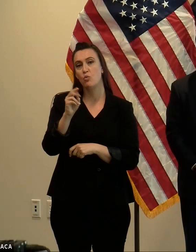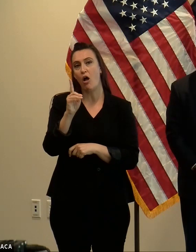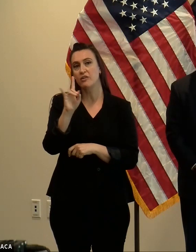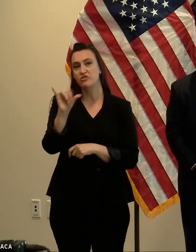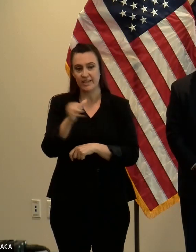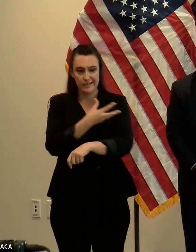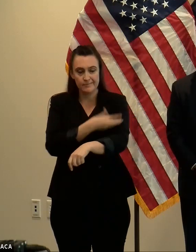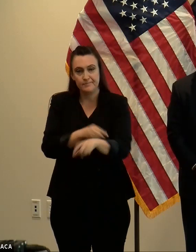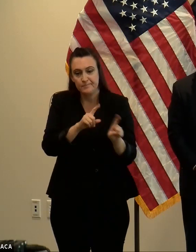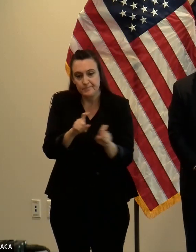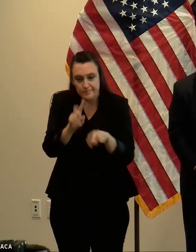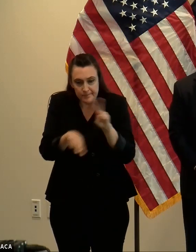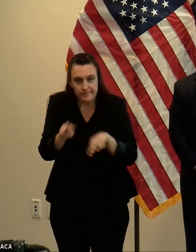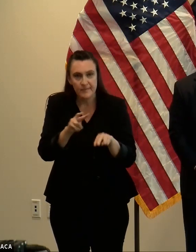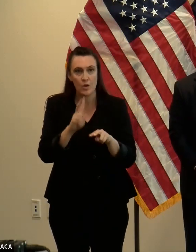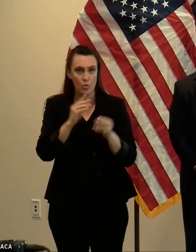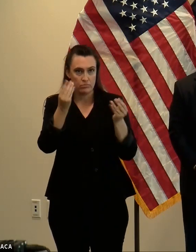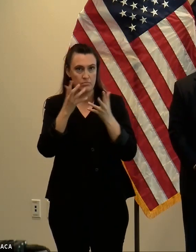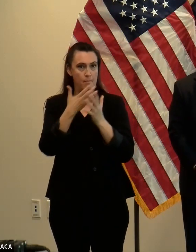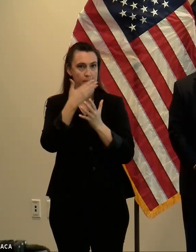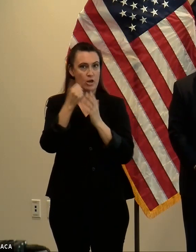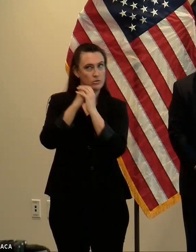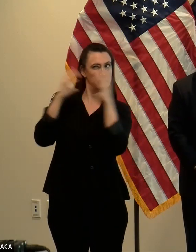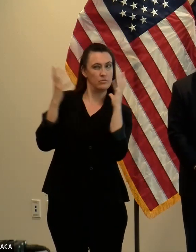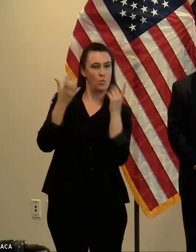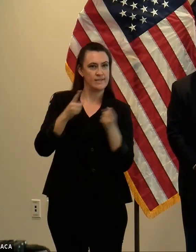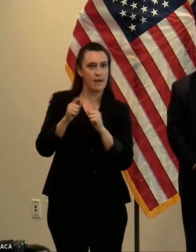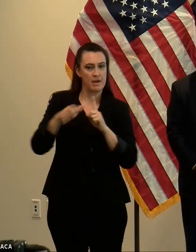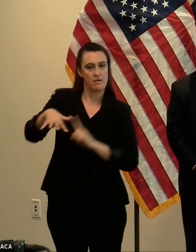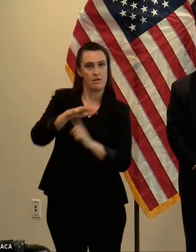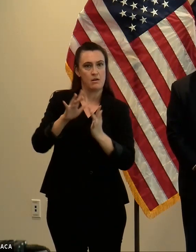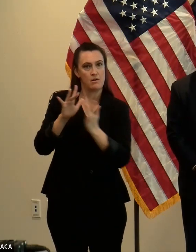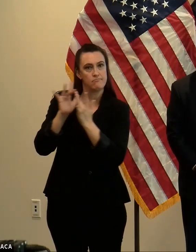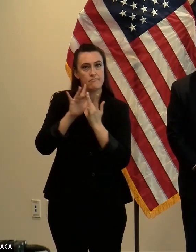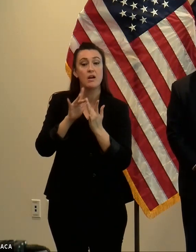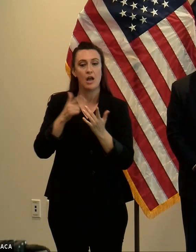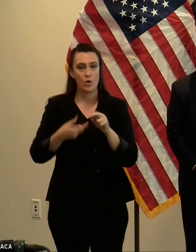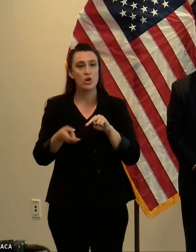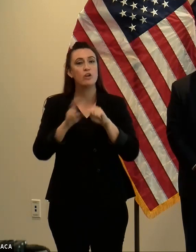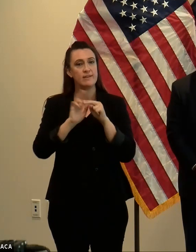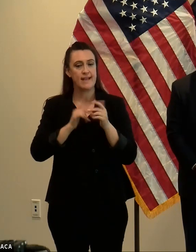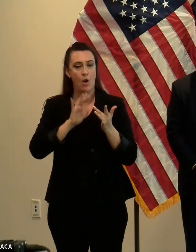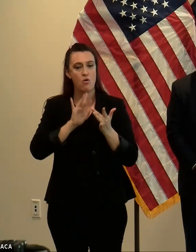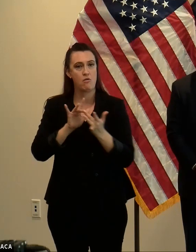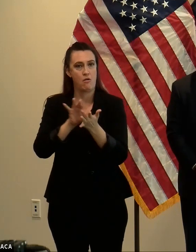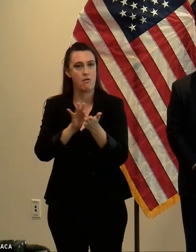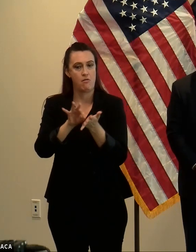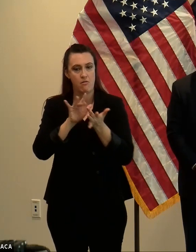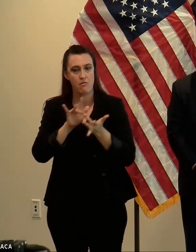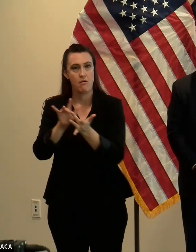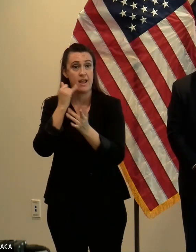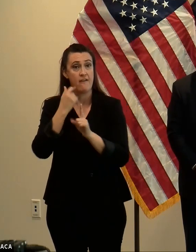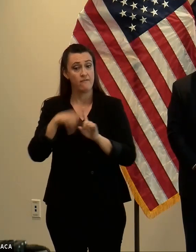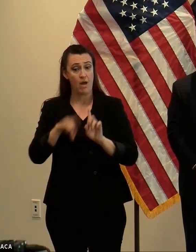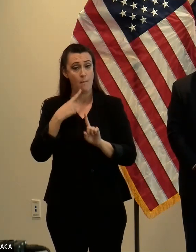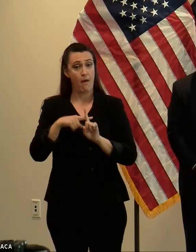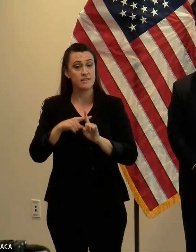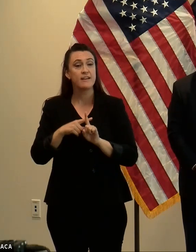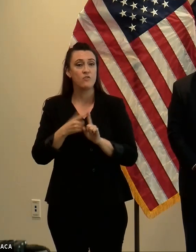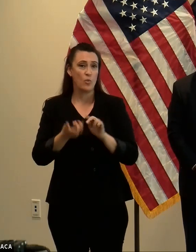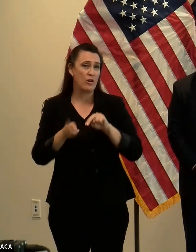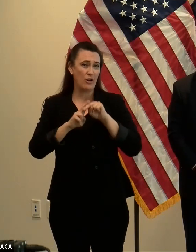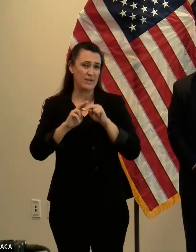community exposure. And we're currently exploring increasing the contact tracing of positive cases as well, to